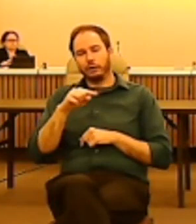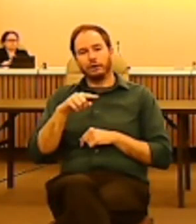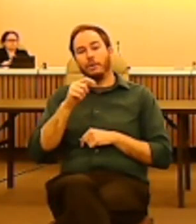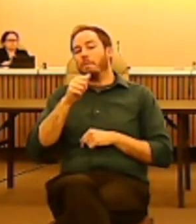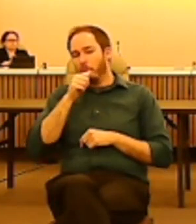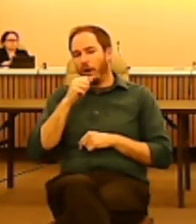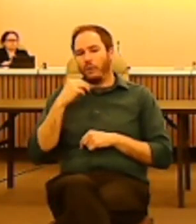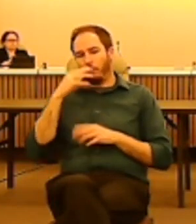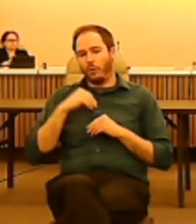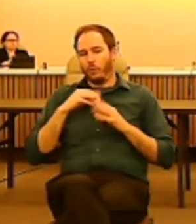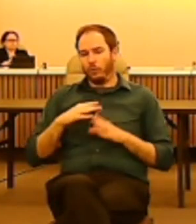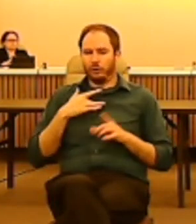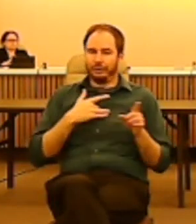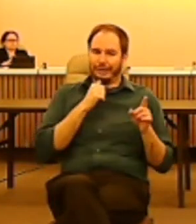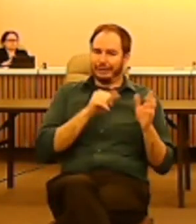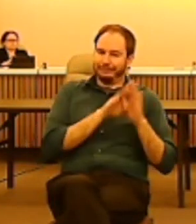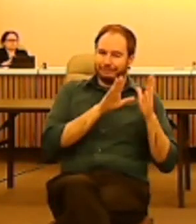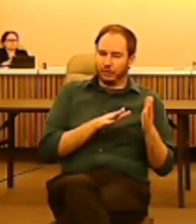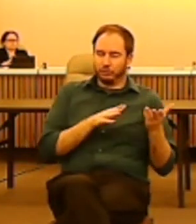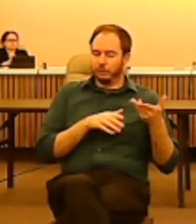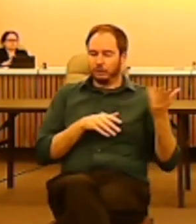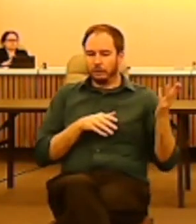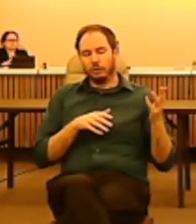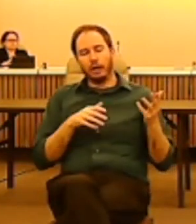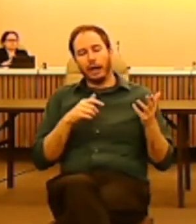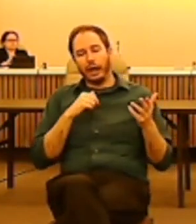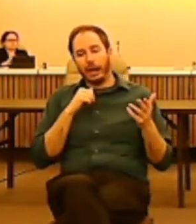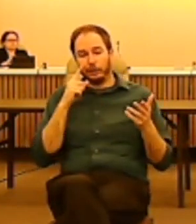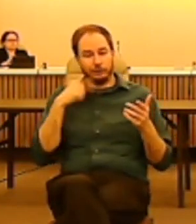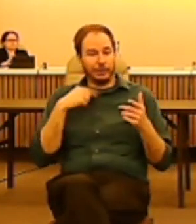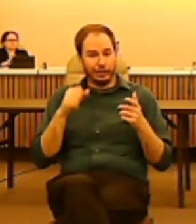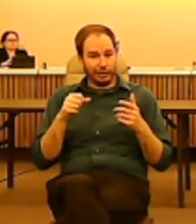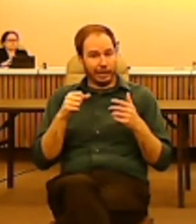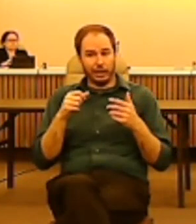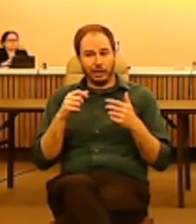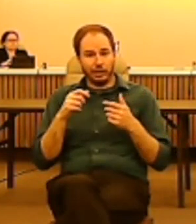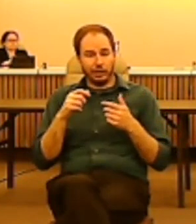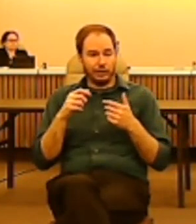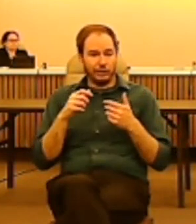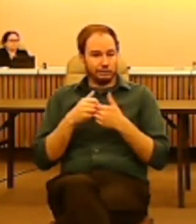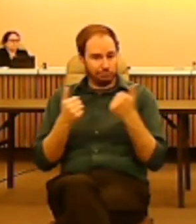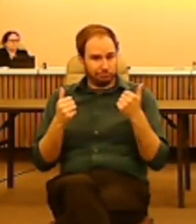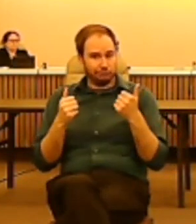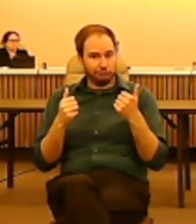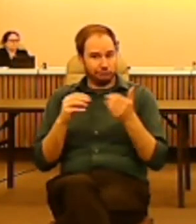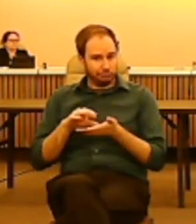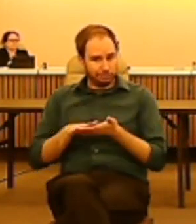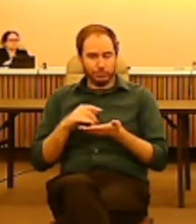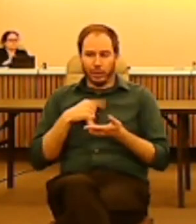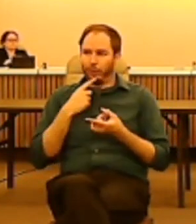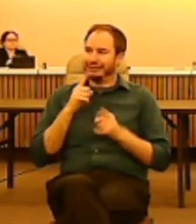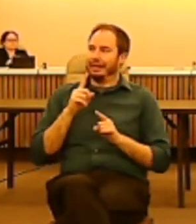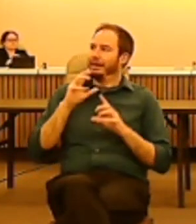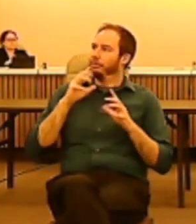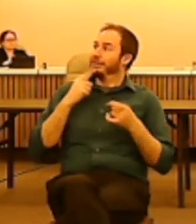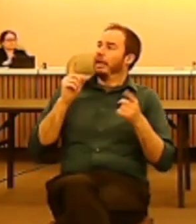private homeowner than I do for the developer. I don't know if that can or can't be taken into it, but it's now at least in the record. And